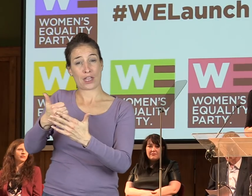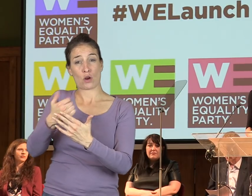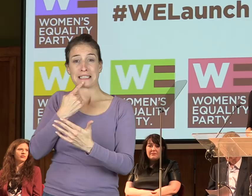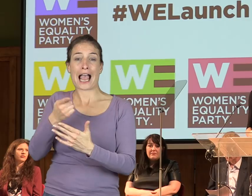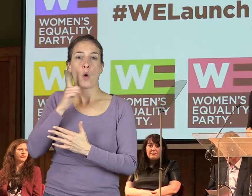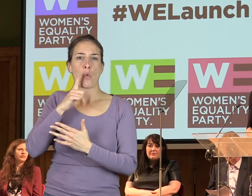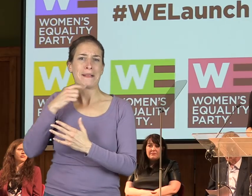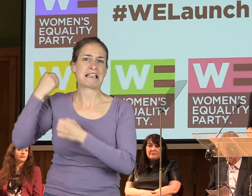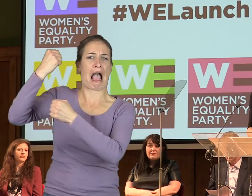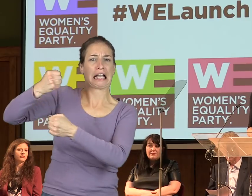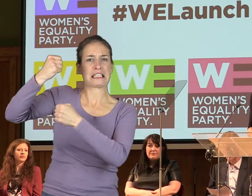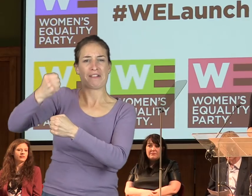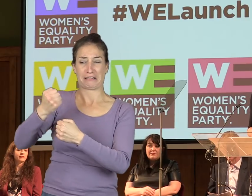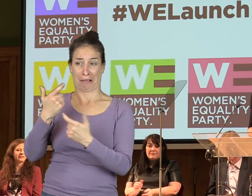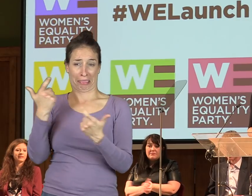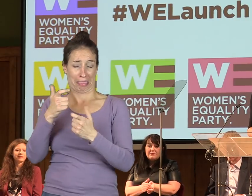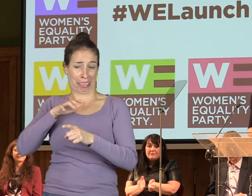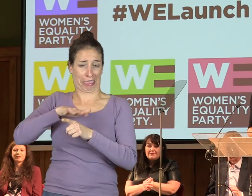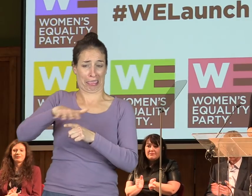taken seriously.